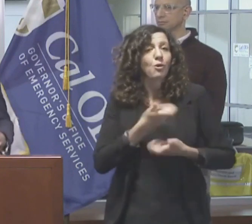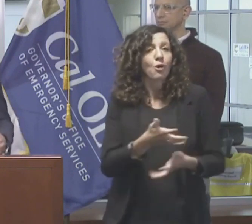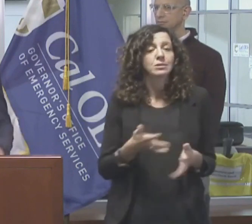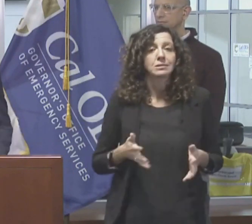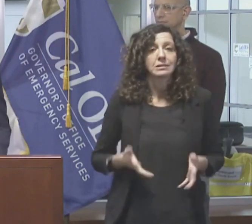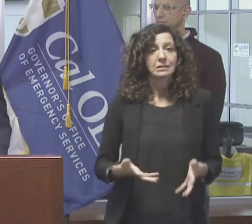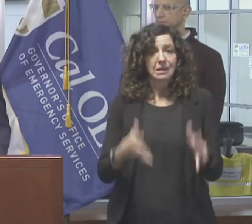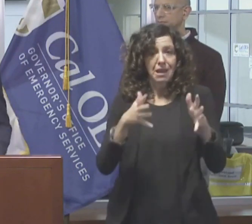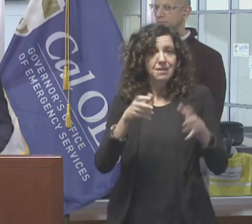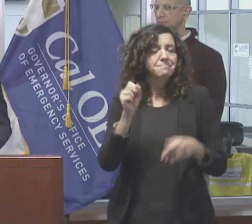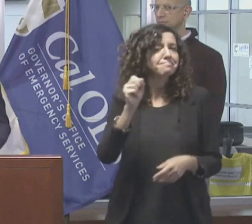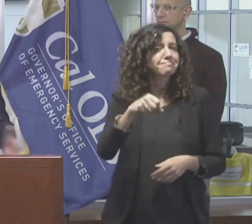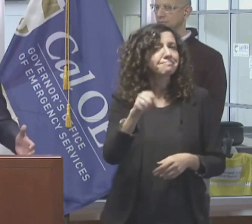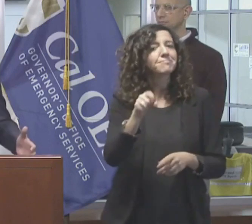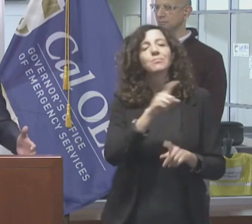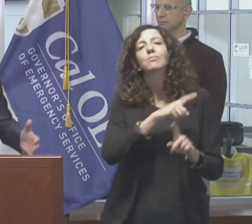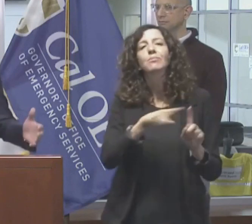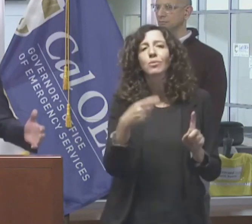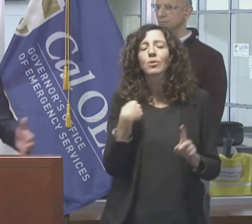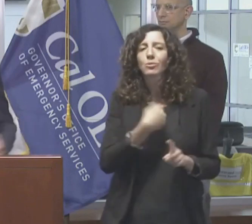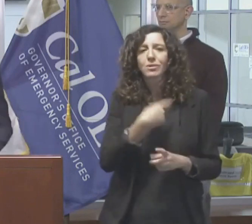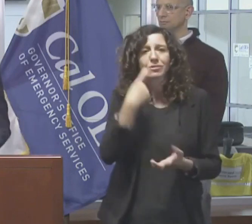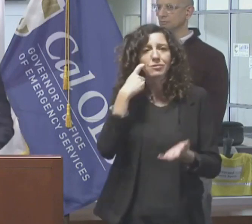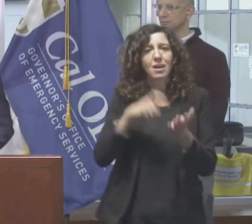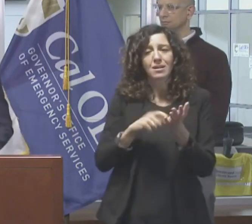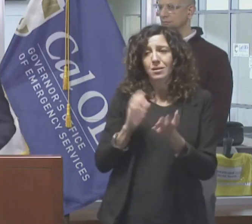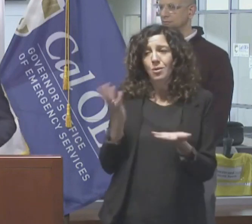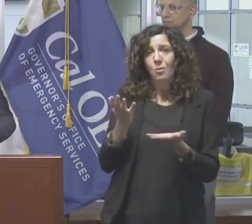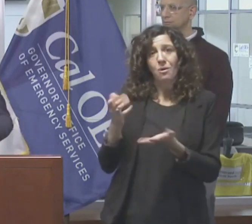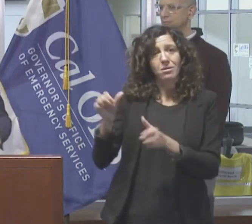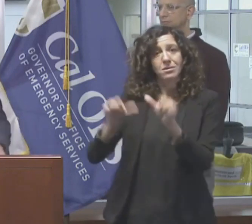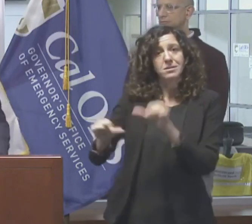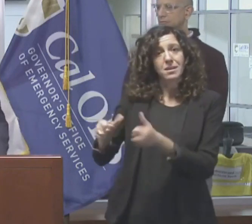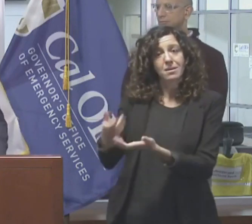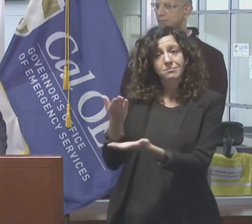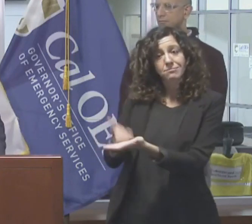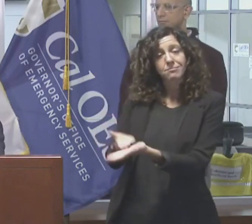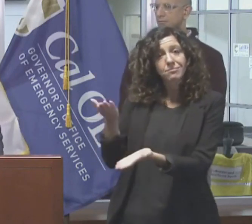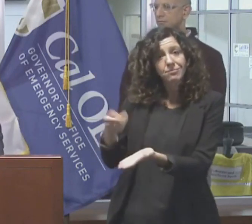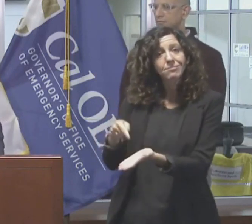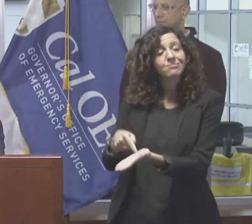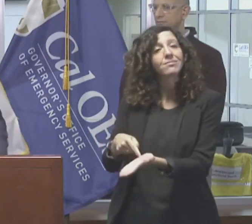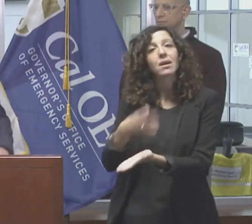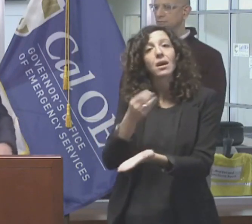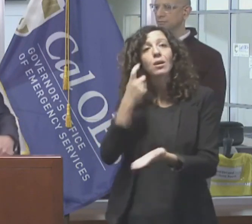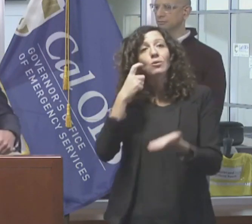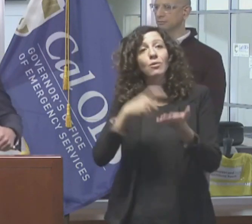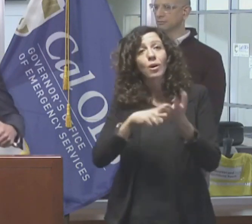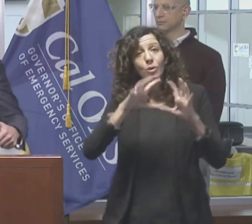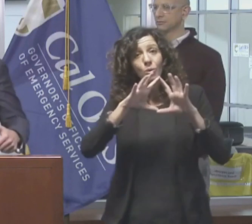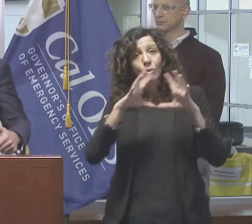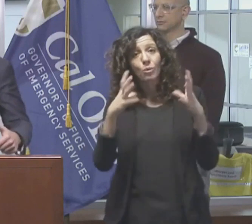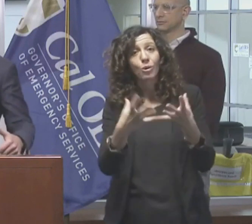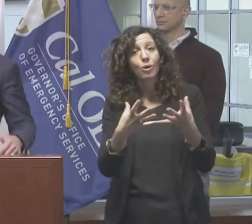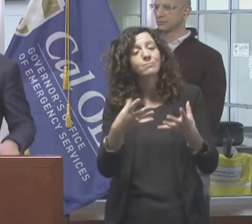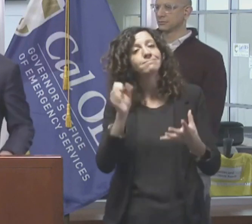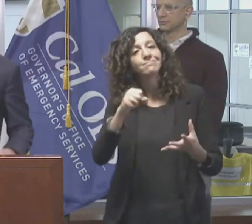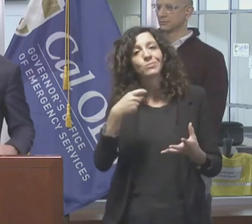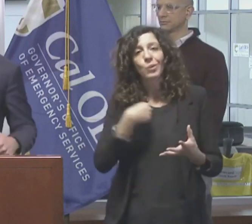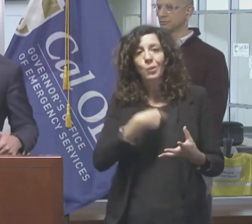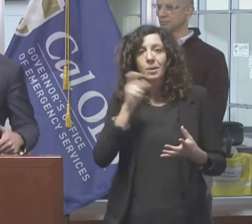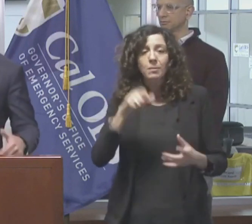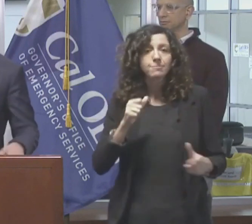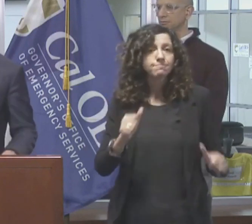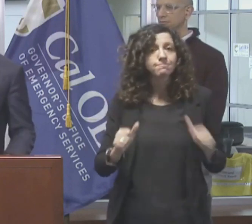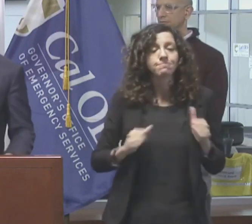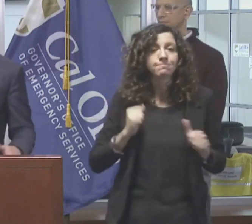we recognize what all of the science bears out and what we recognize around the rest of the world, that we need to meet this moment head-on